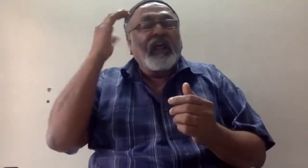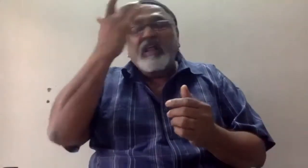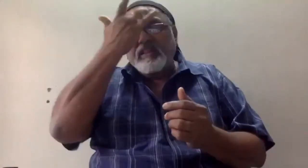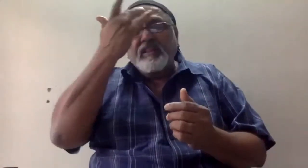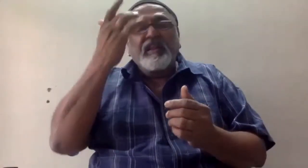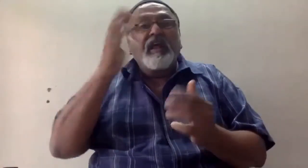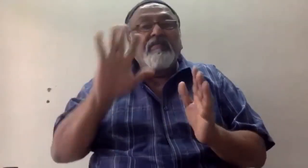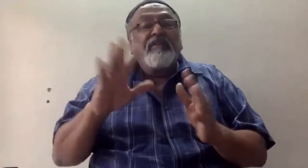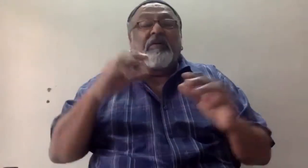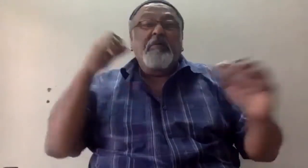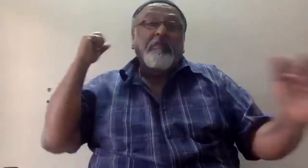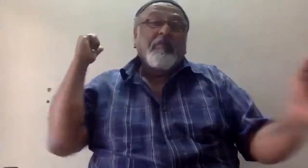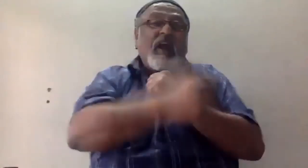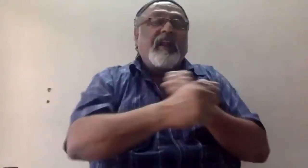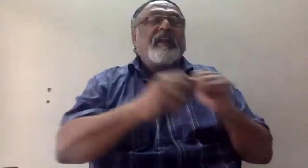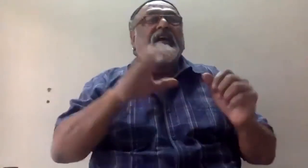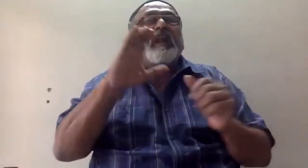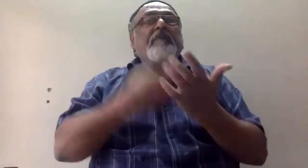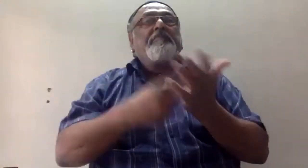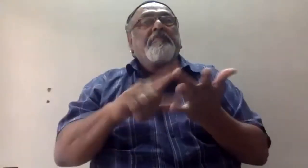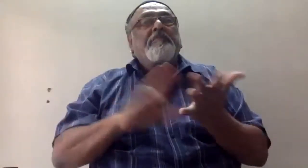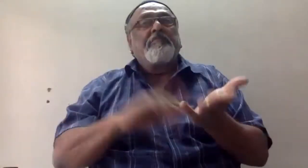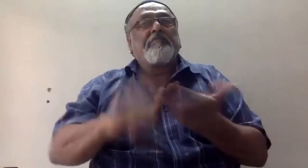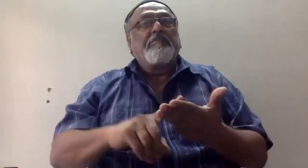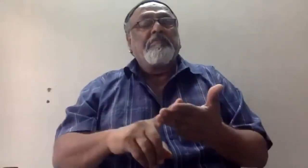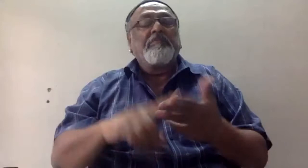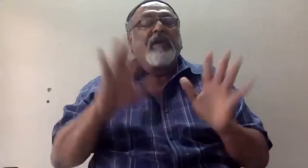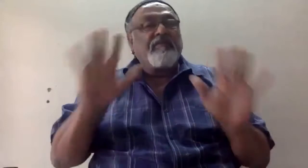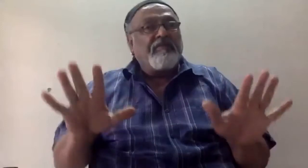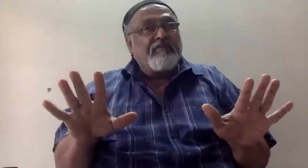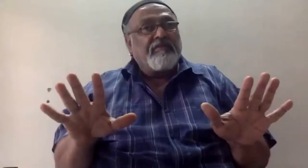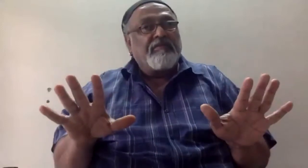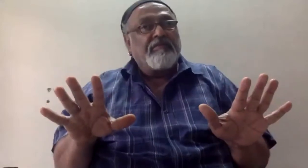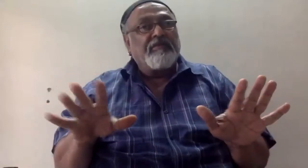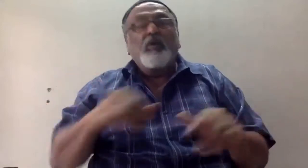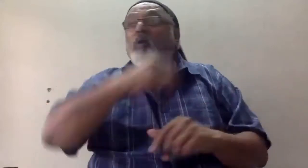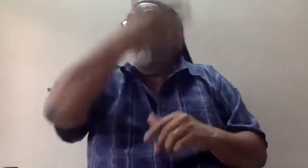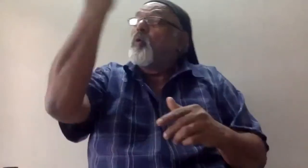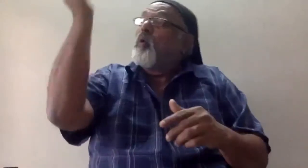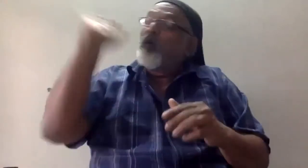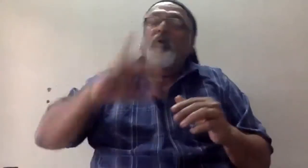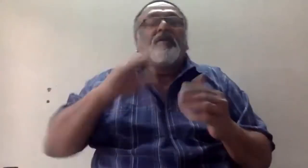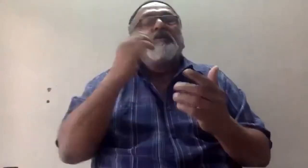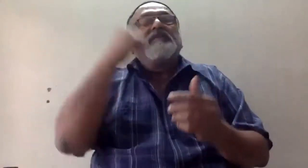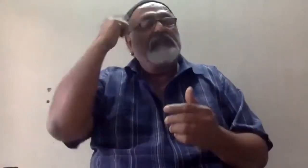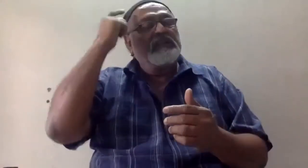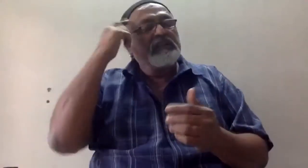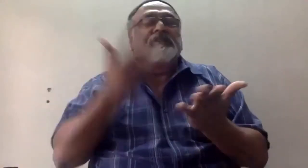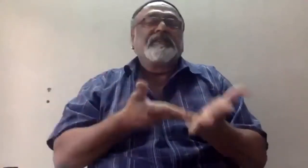violent crimes. Now, entire justice system has this belief, and I can tell you my experience. I fought